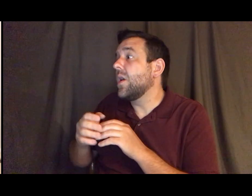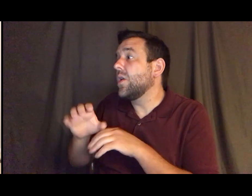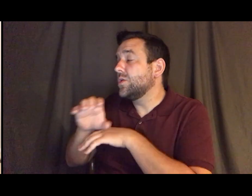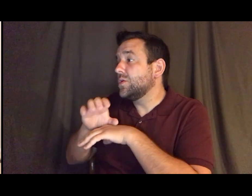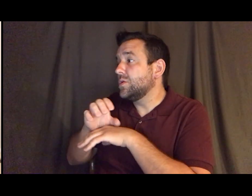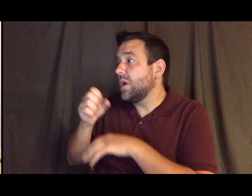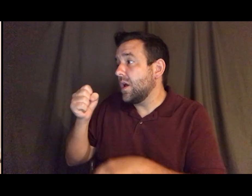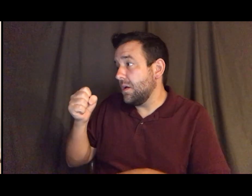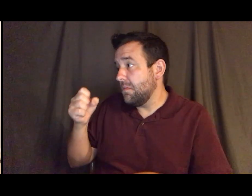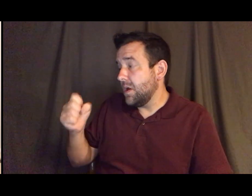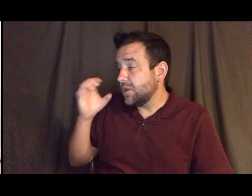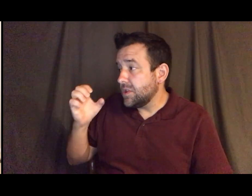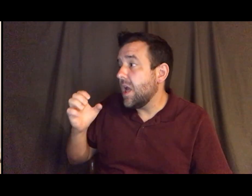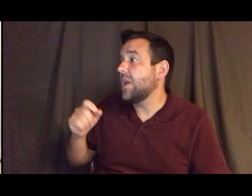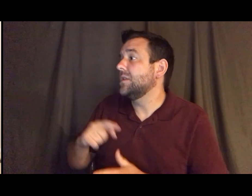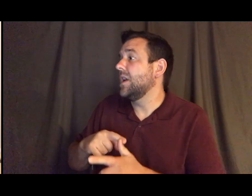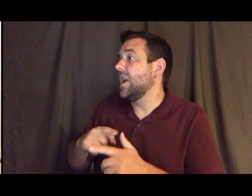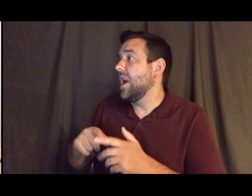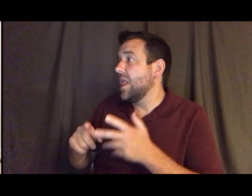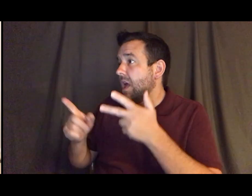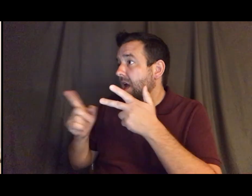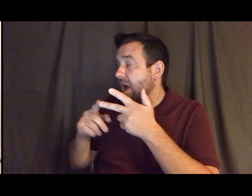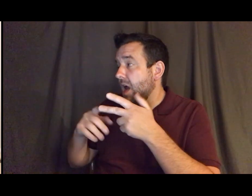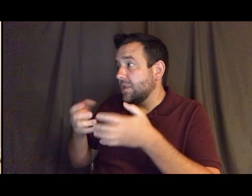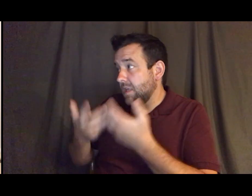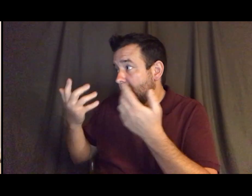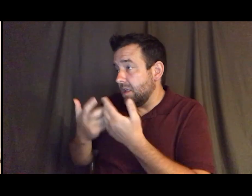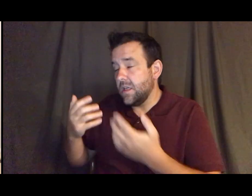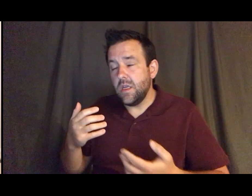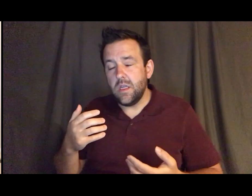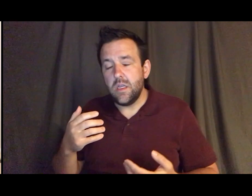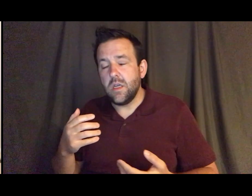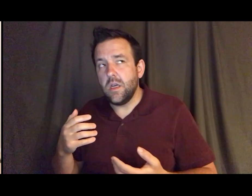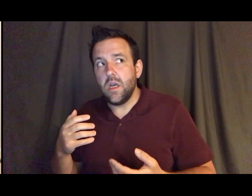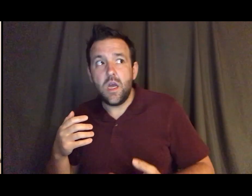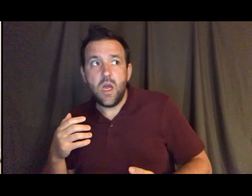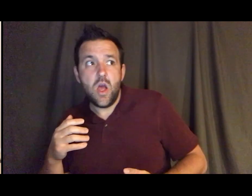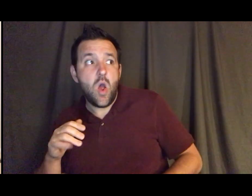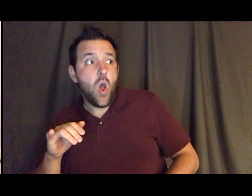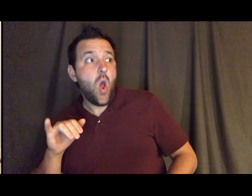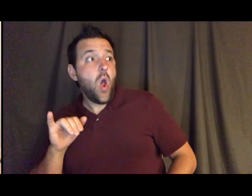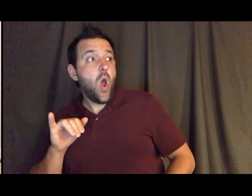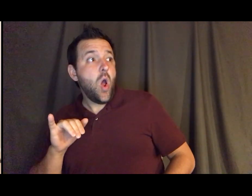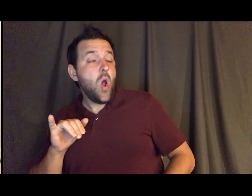"Oh," said Julie, "I love cheeseburgers. I'll stay. I'll stay."